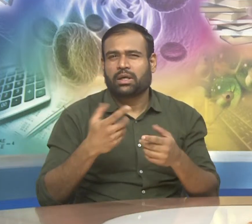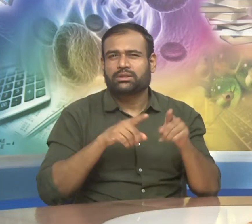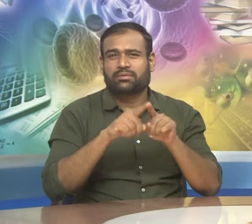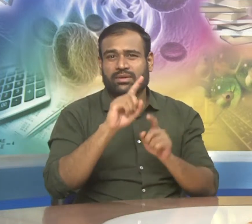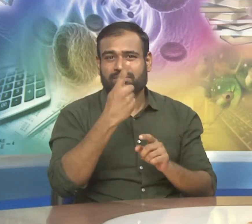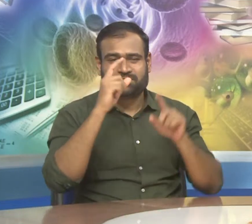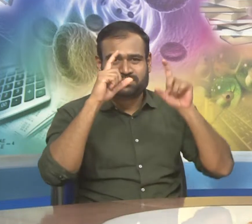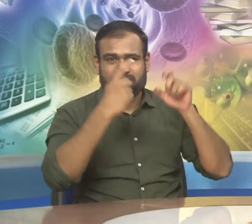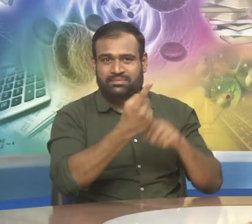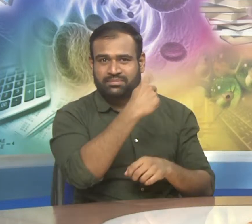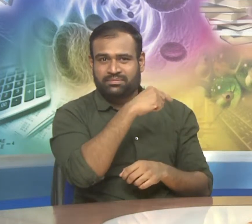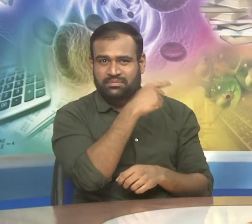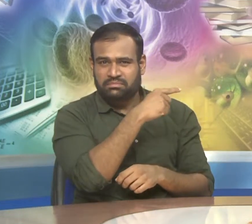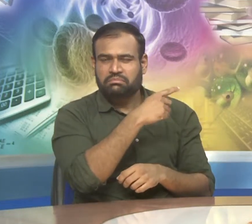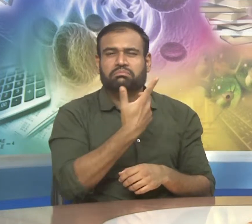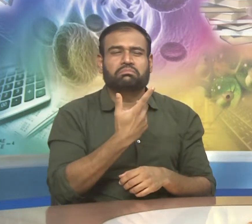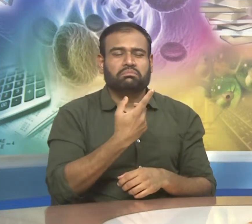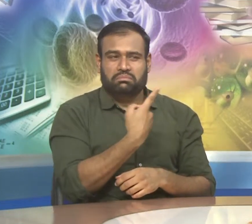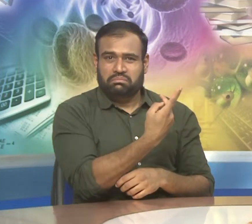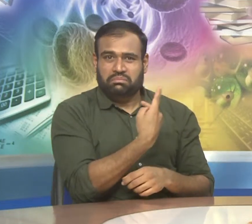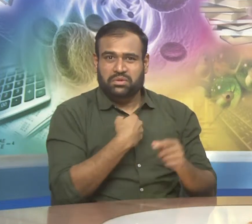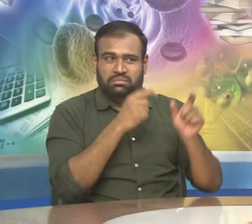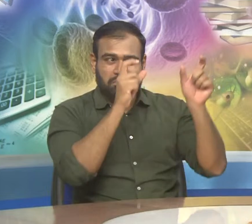In India, for example, in first picture,